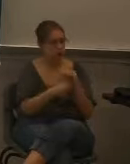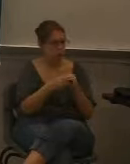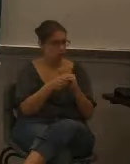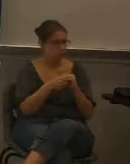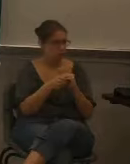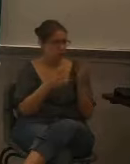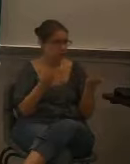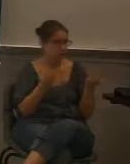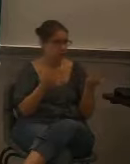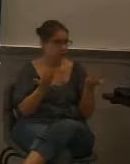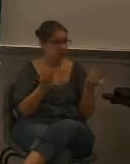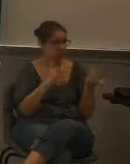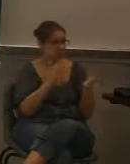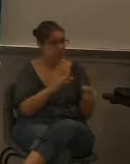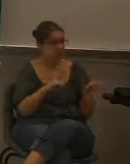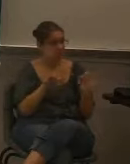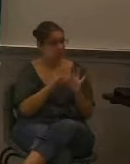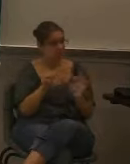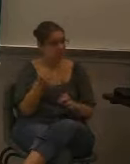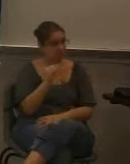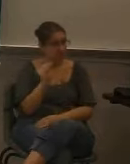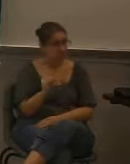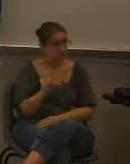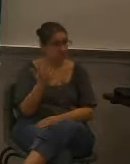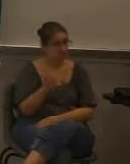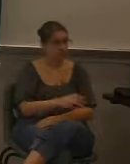it's somewhat important.